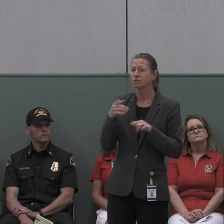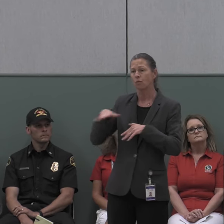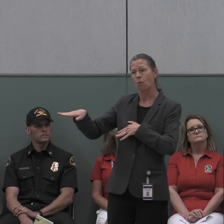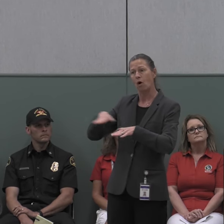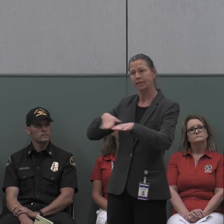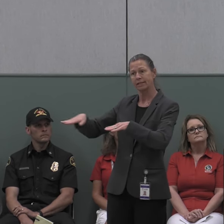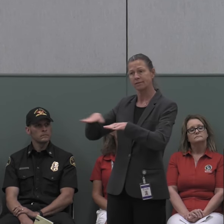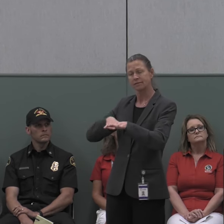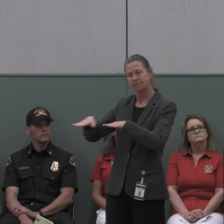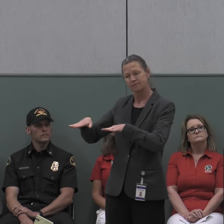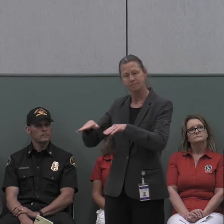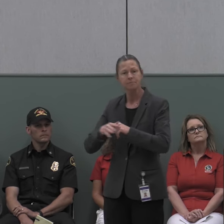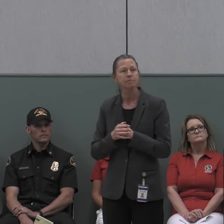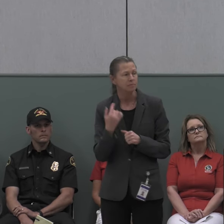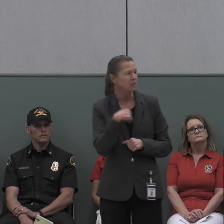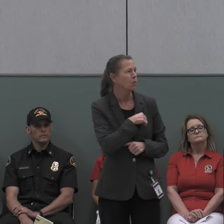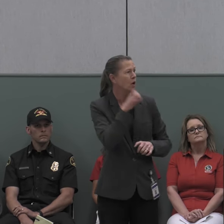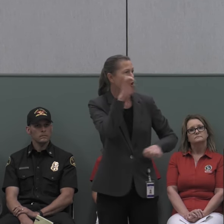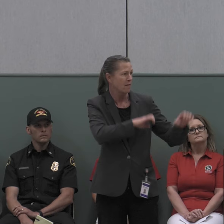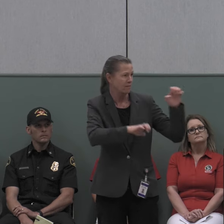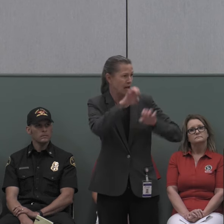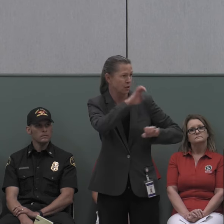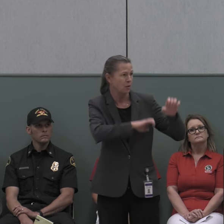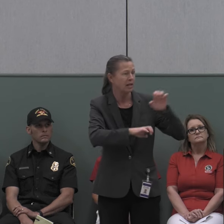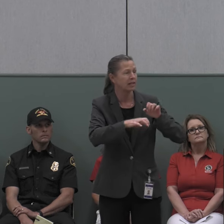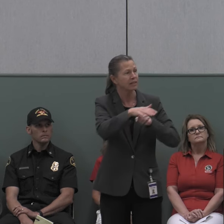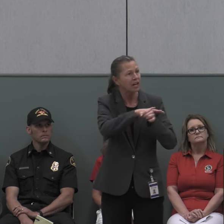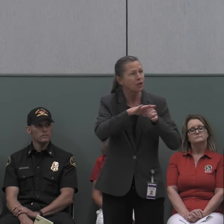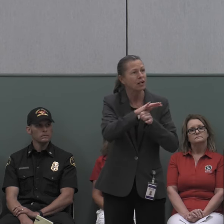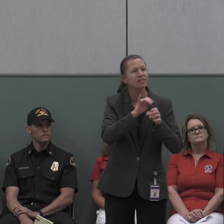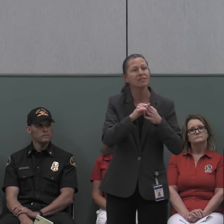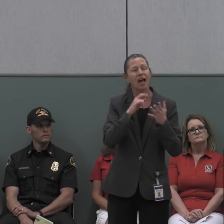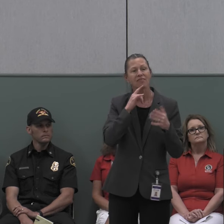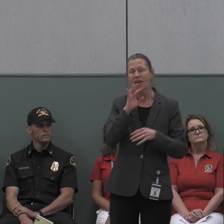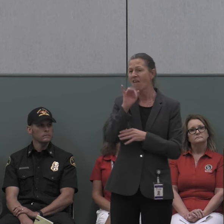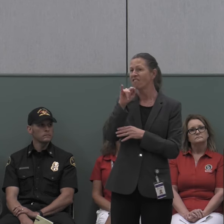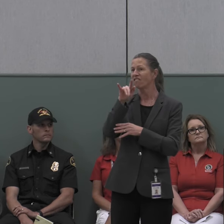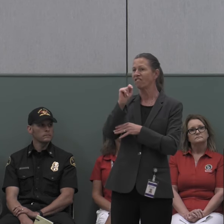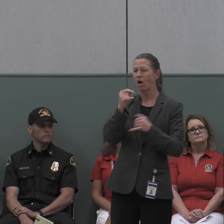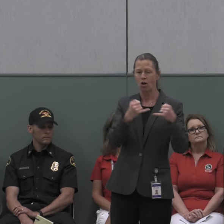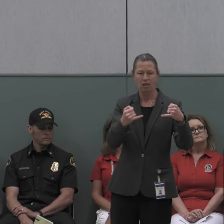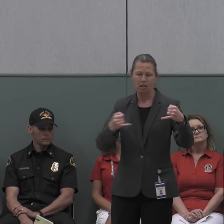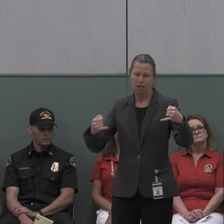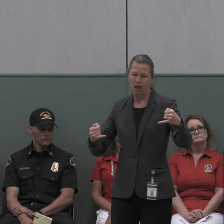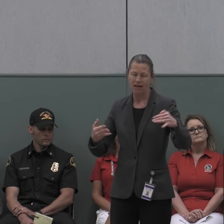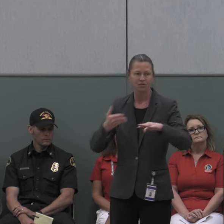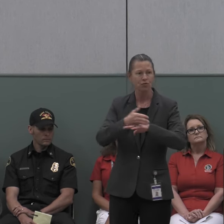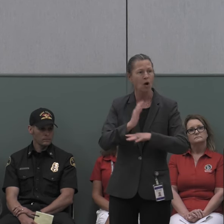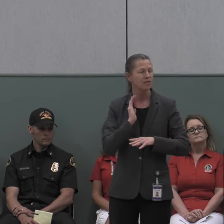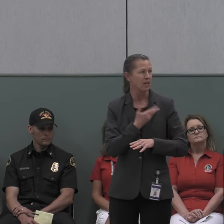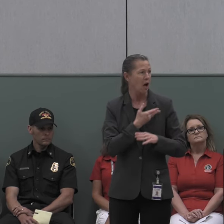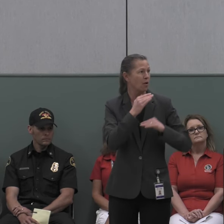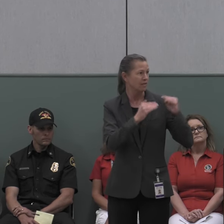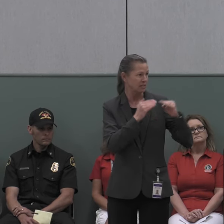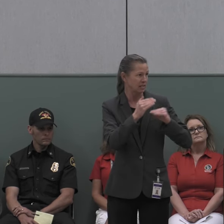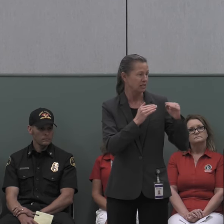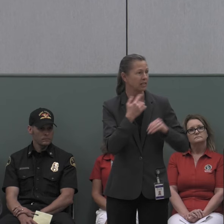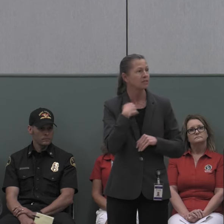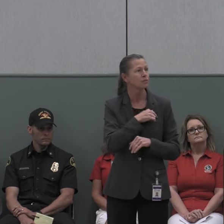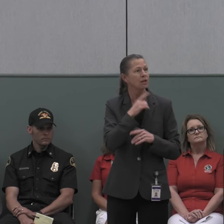We are evaluating the areas where the fault lines cross our facilities. We do have high pressure transmission lines outside the